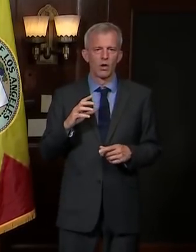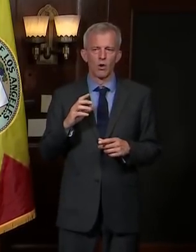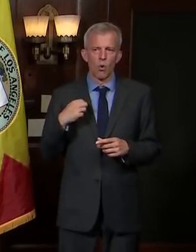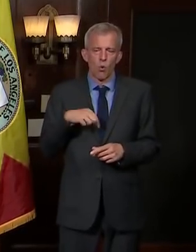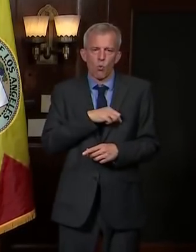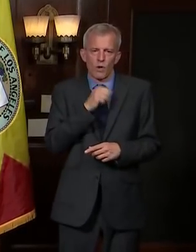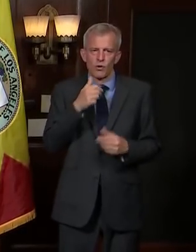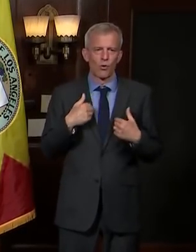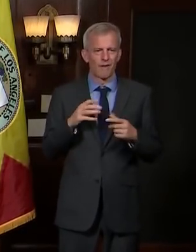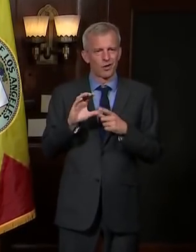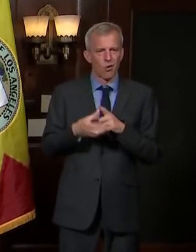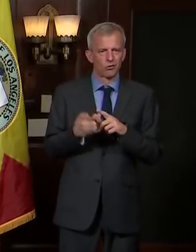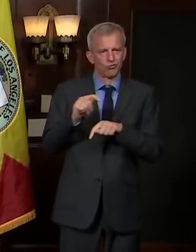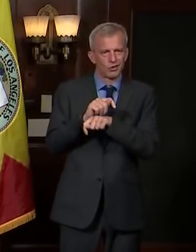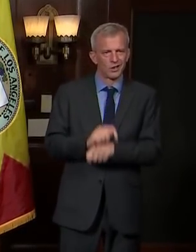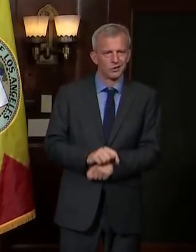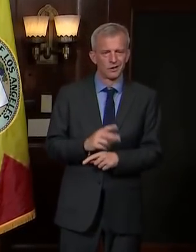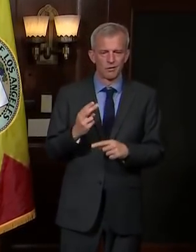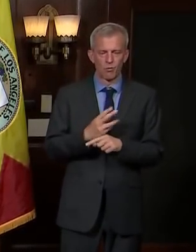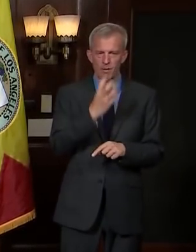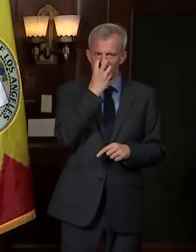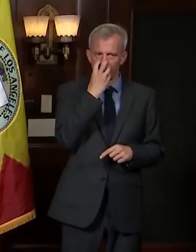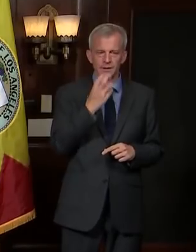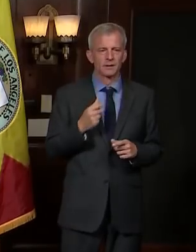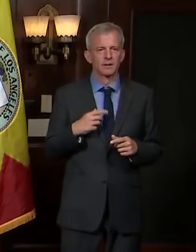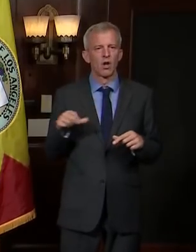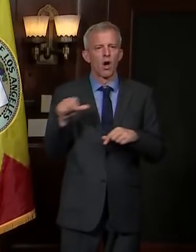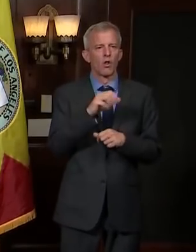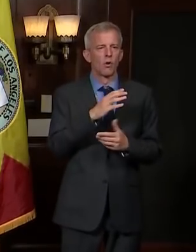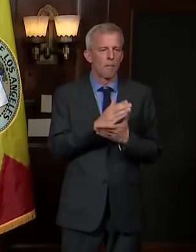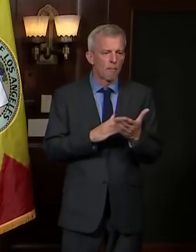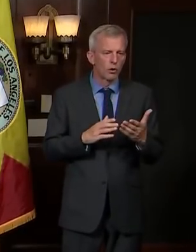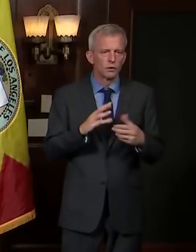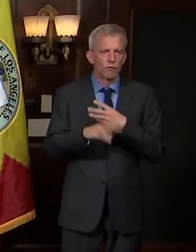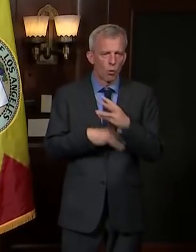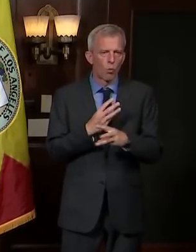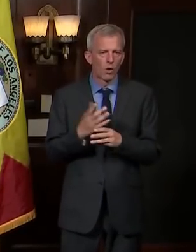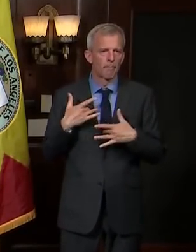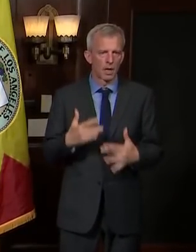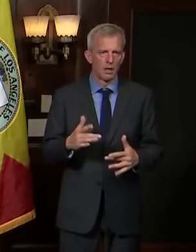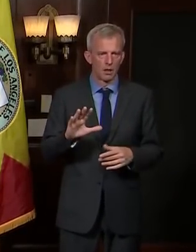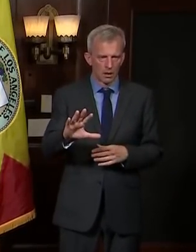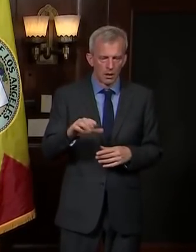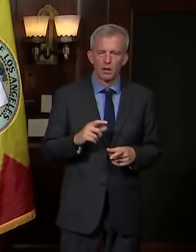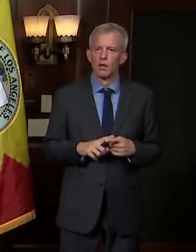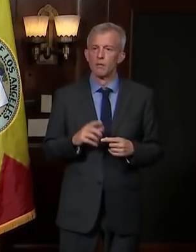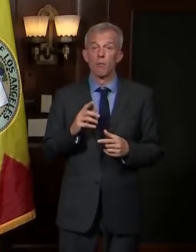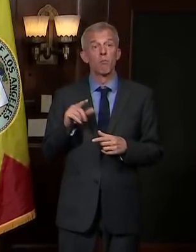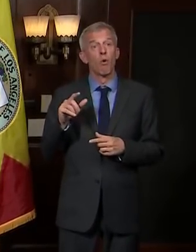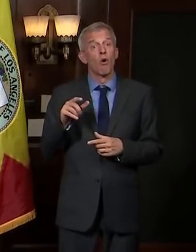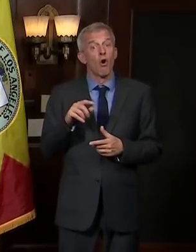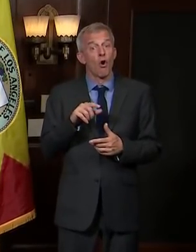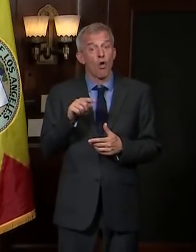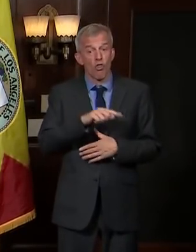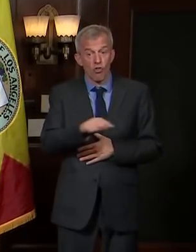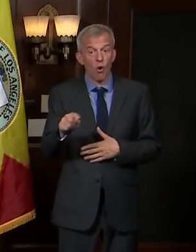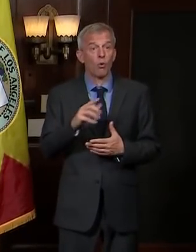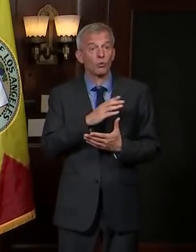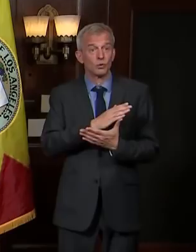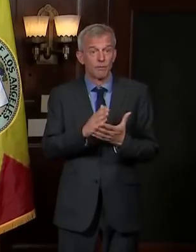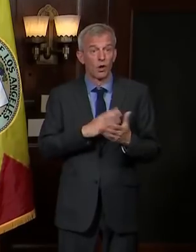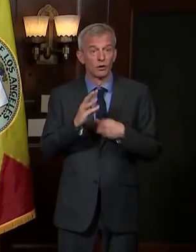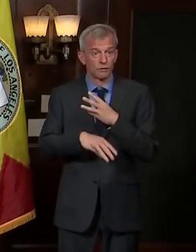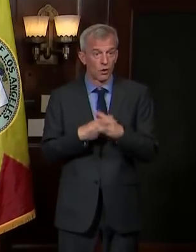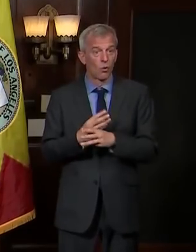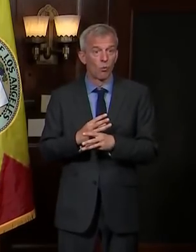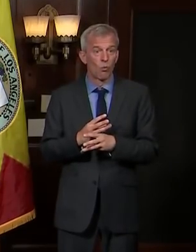tradition of wearing masks. We associate that with other parts of the world. But those parts of the world started to do that because of some